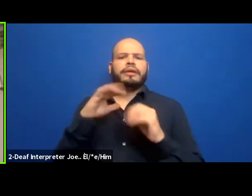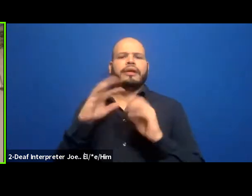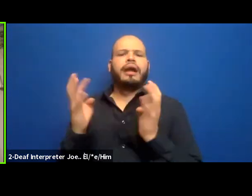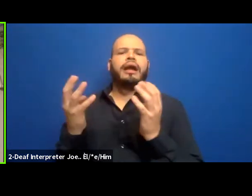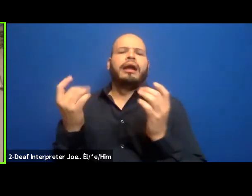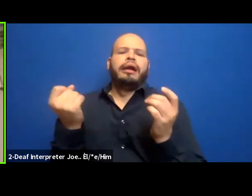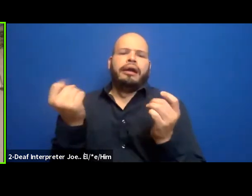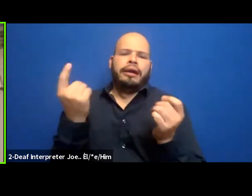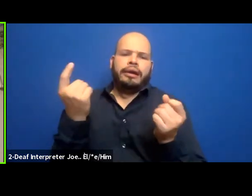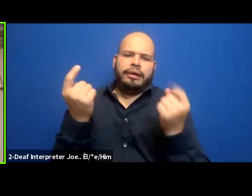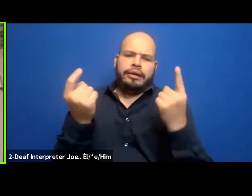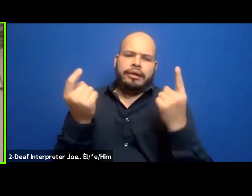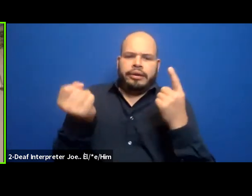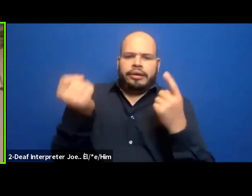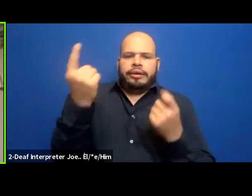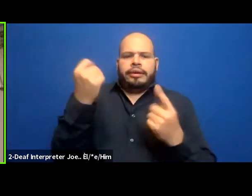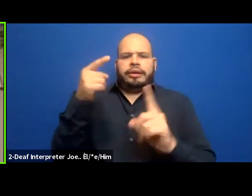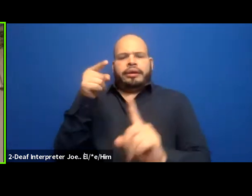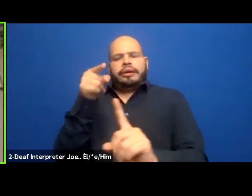where healing from